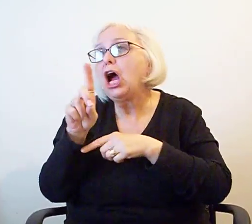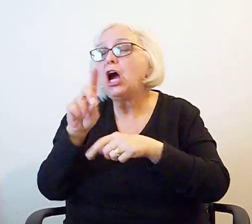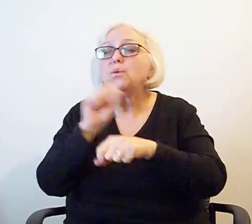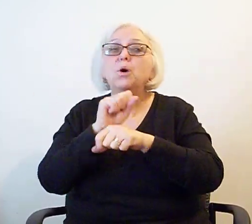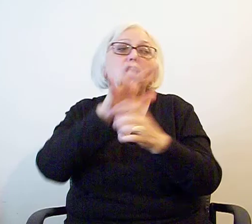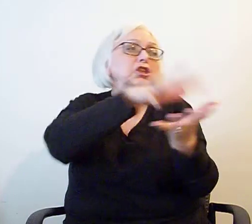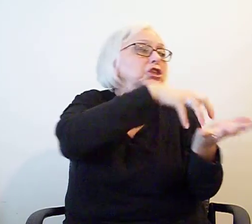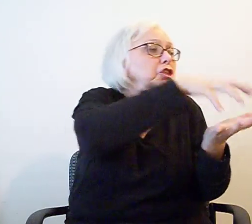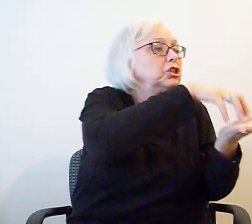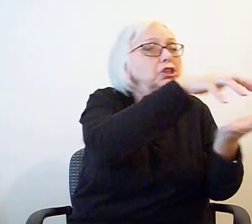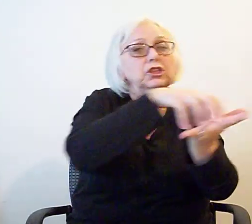certain chores.